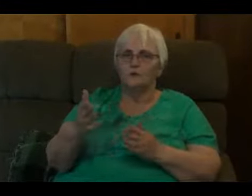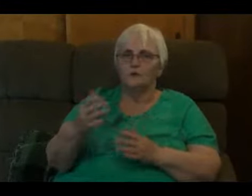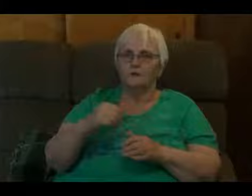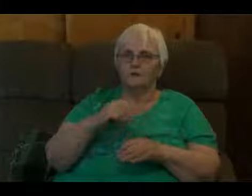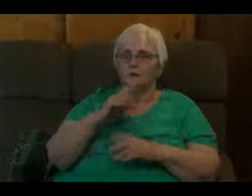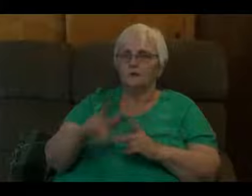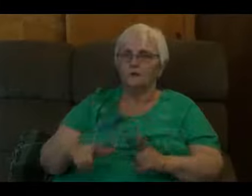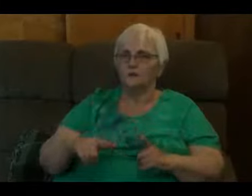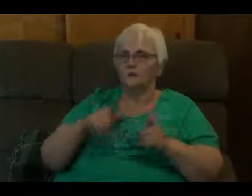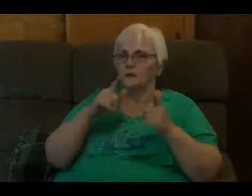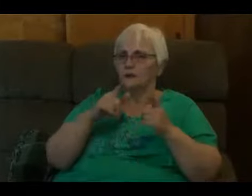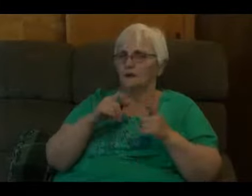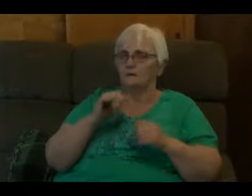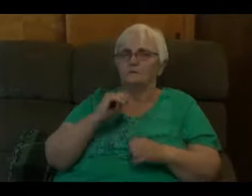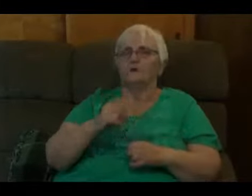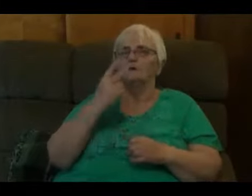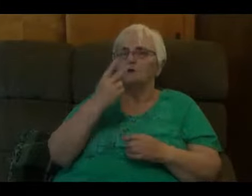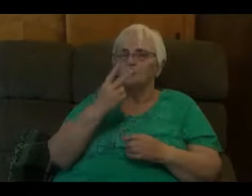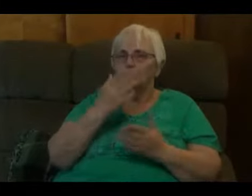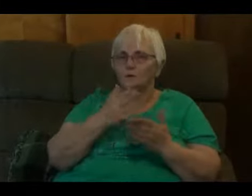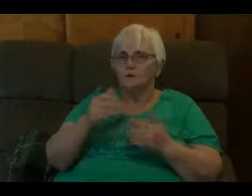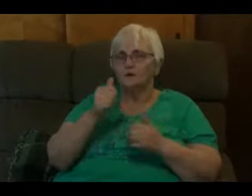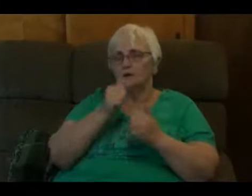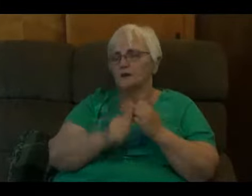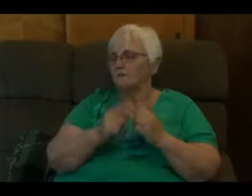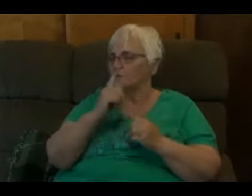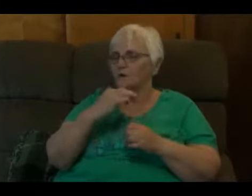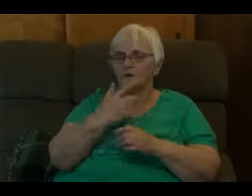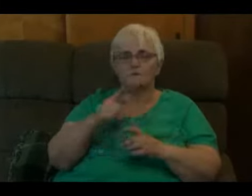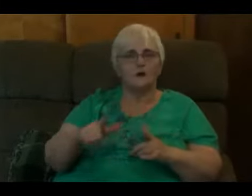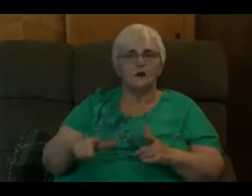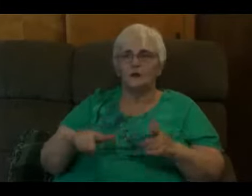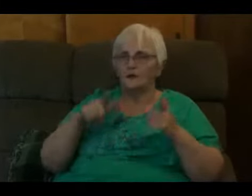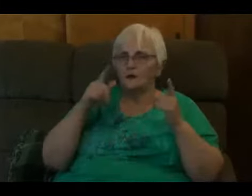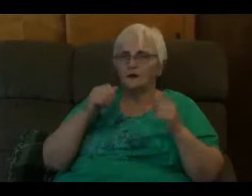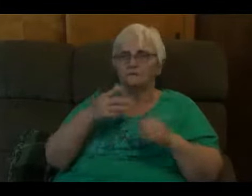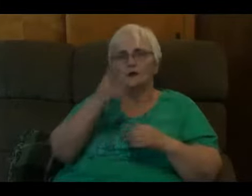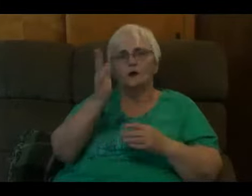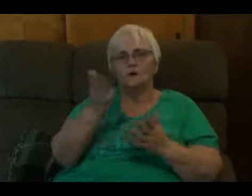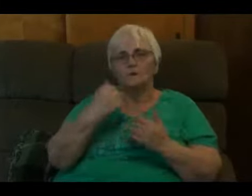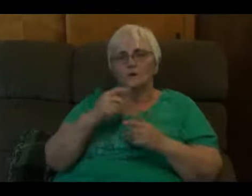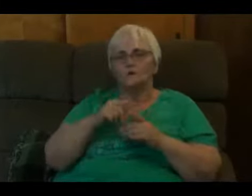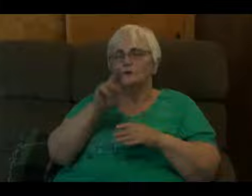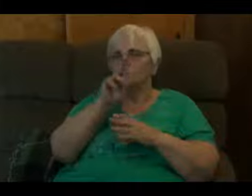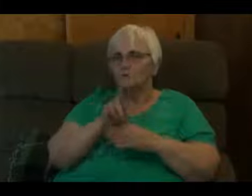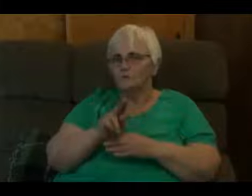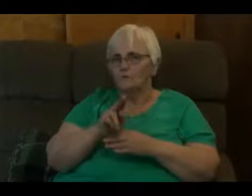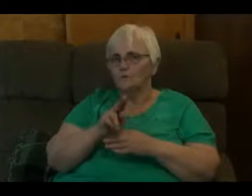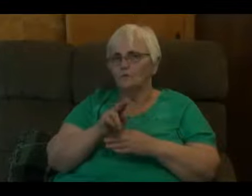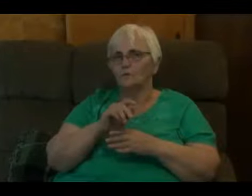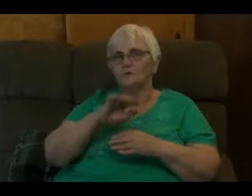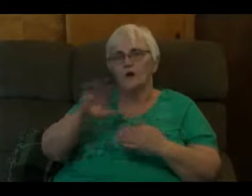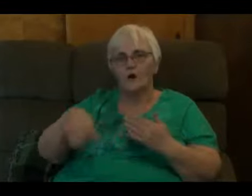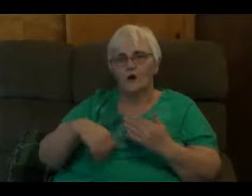life. There's two things in every one of our lives that God wants to use all these certain